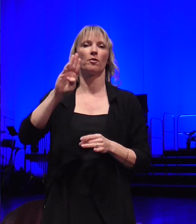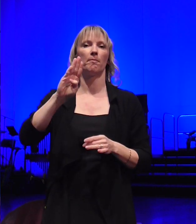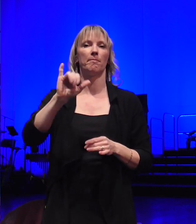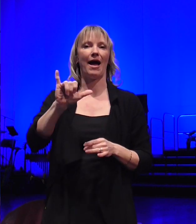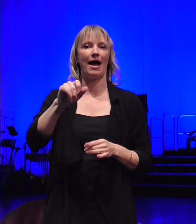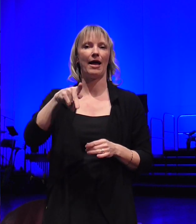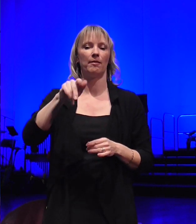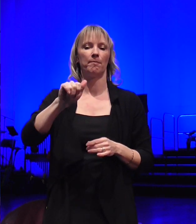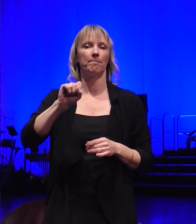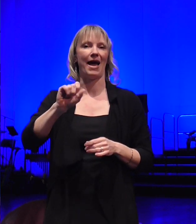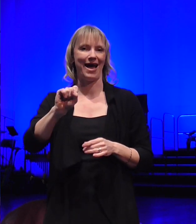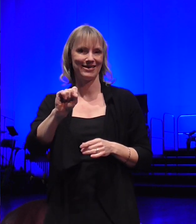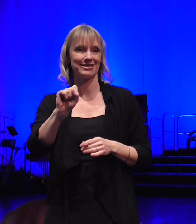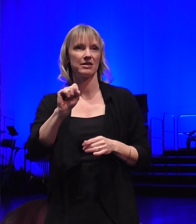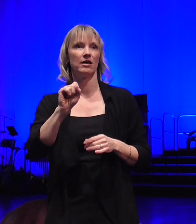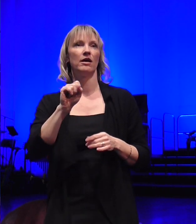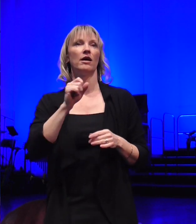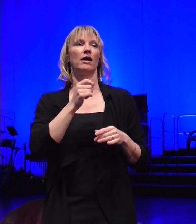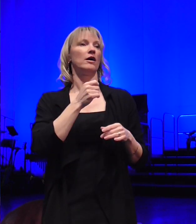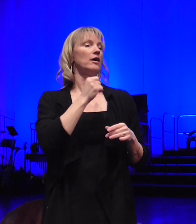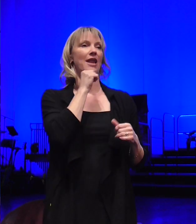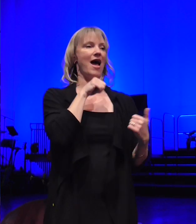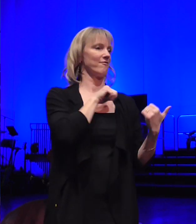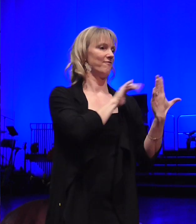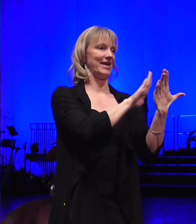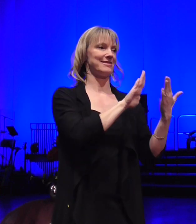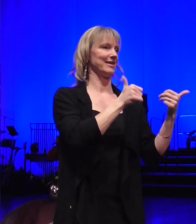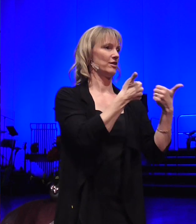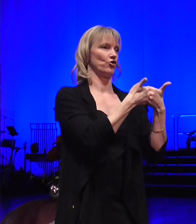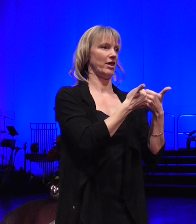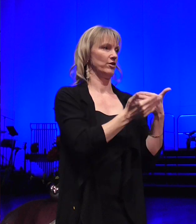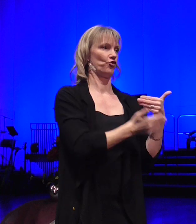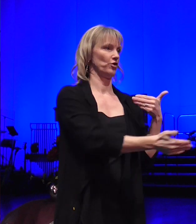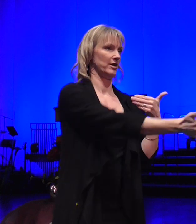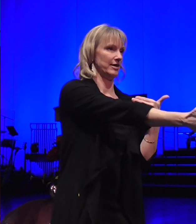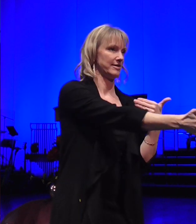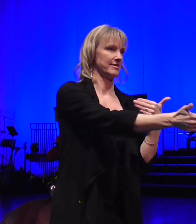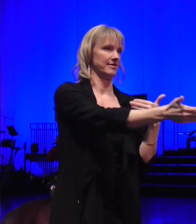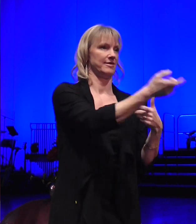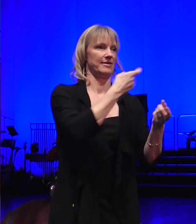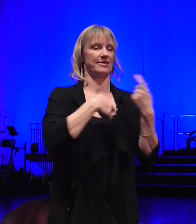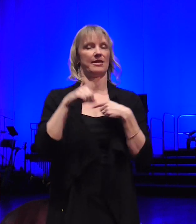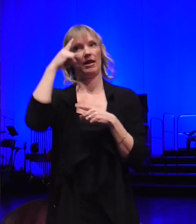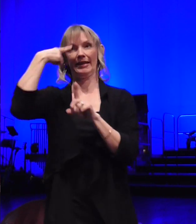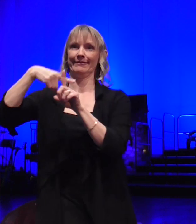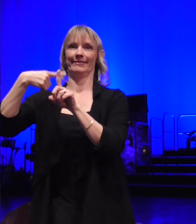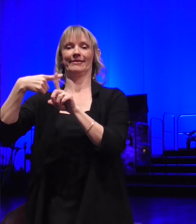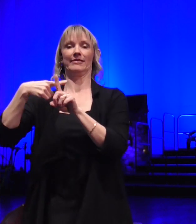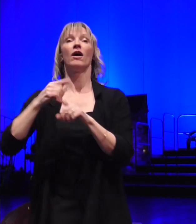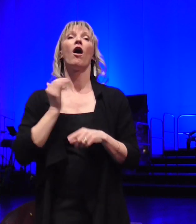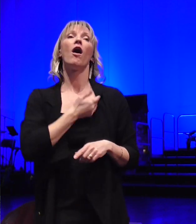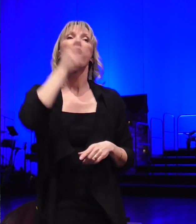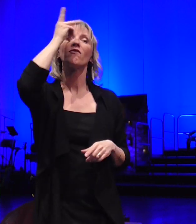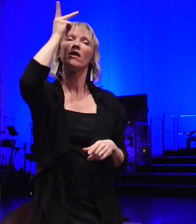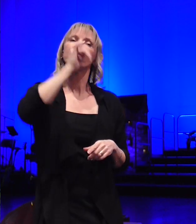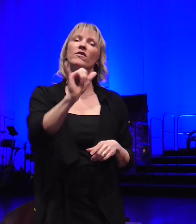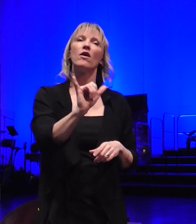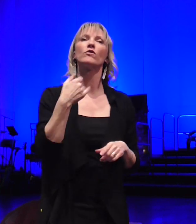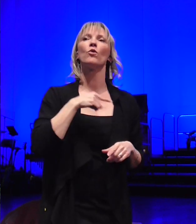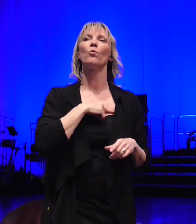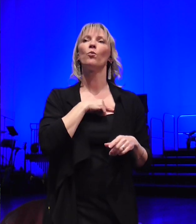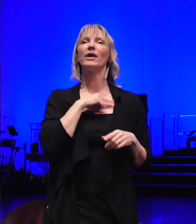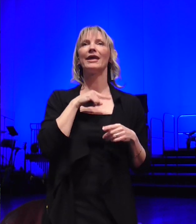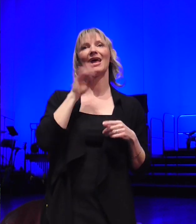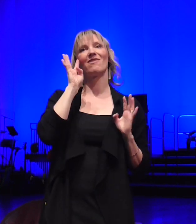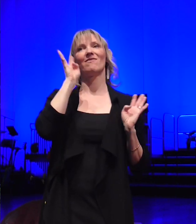call it, from facing the challenges that may be before us. In our philosophy as well, we pretty much